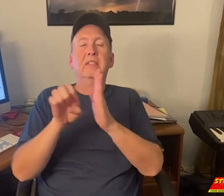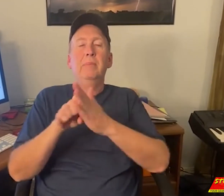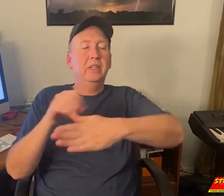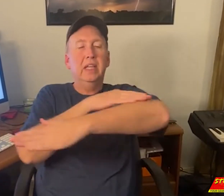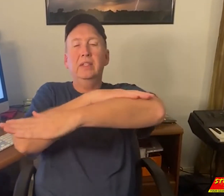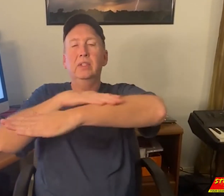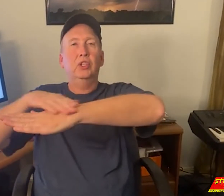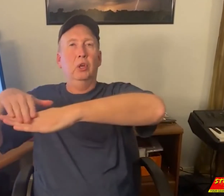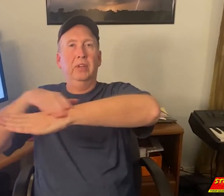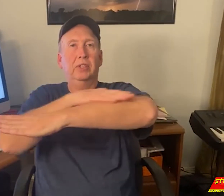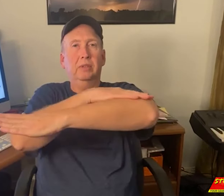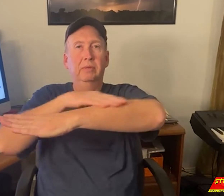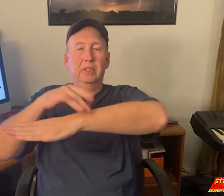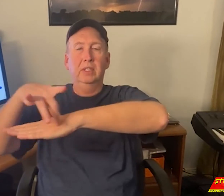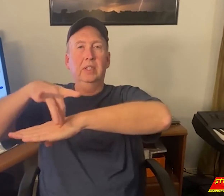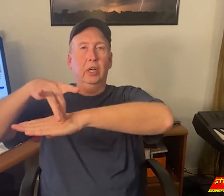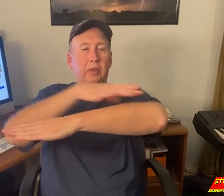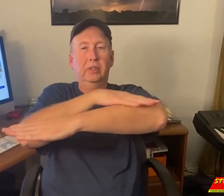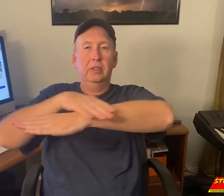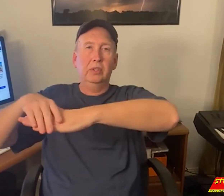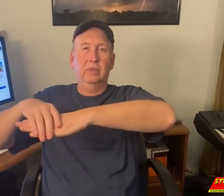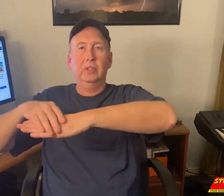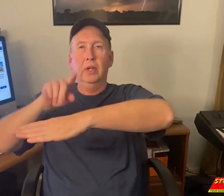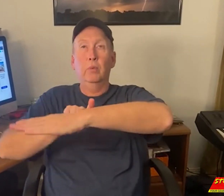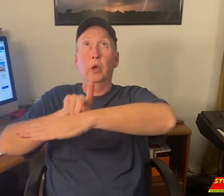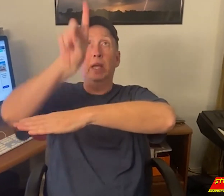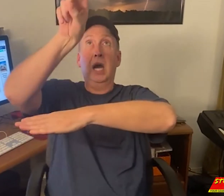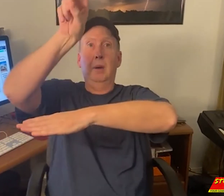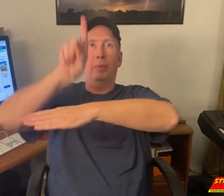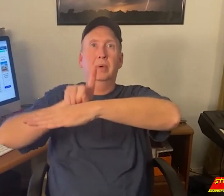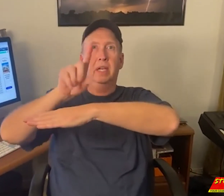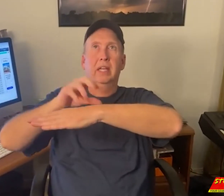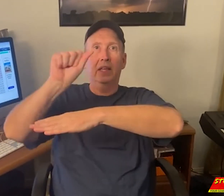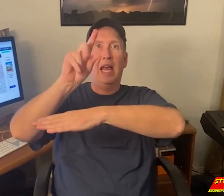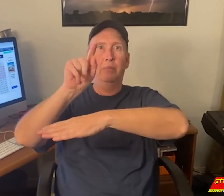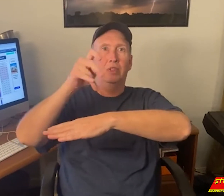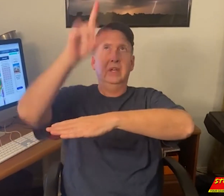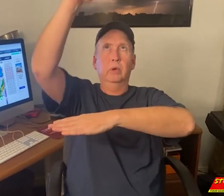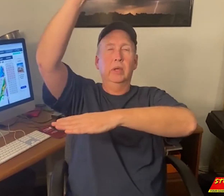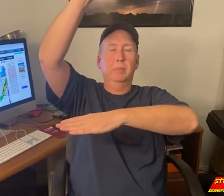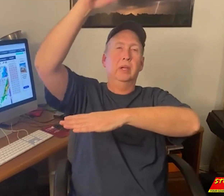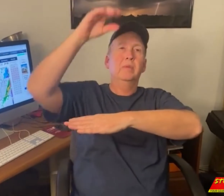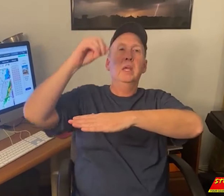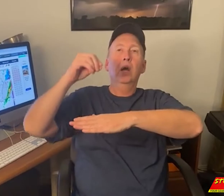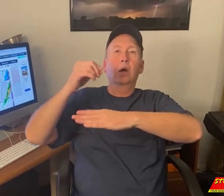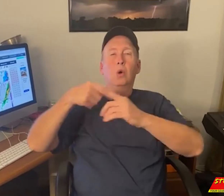Example, let's say this is the surface. This is the earth. This is the surface. Okay, and we're going up in the atmosphere. We're going up here. When